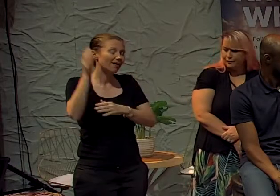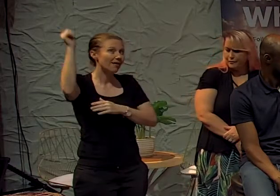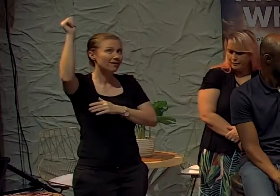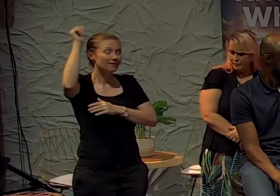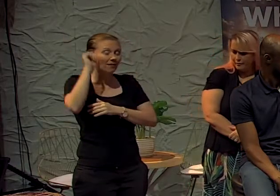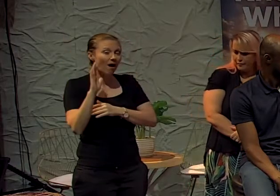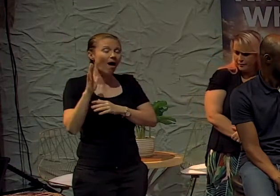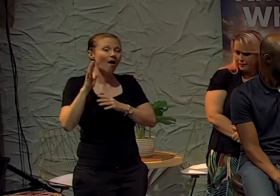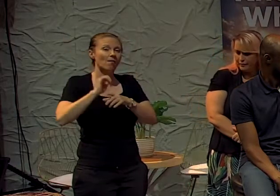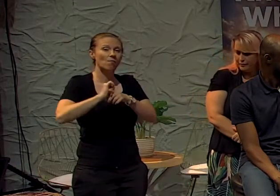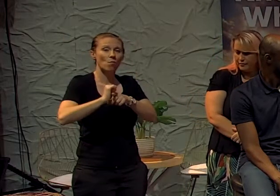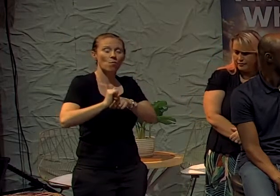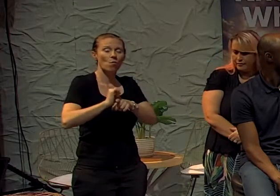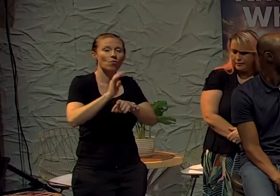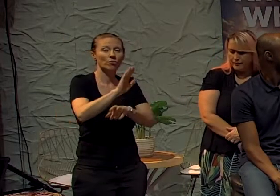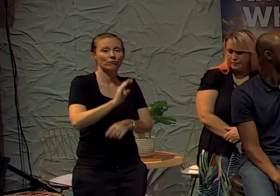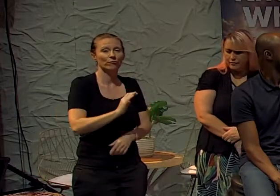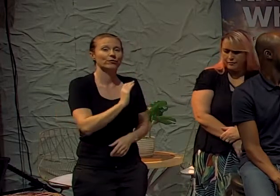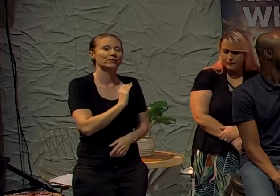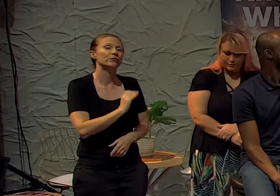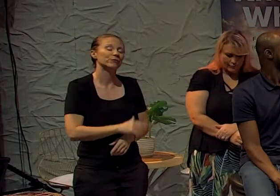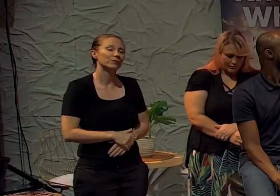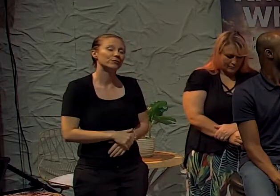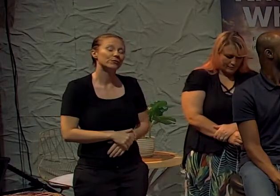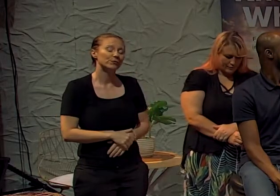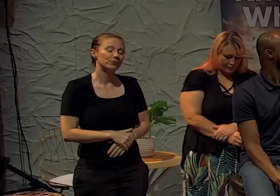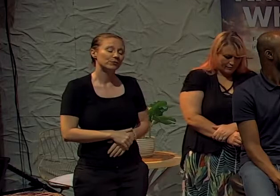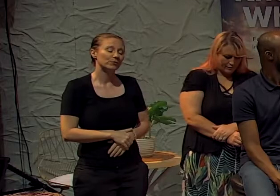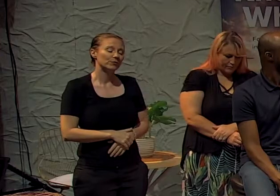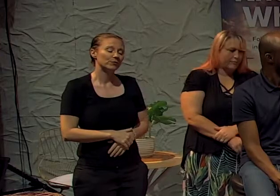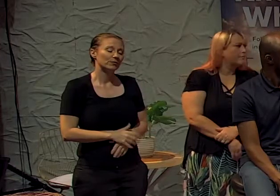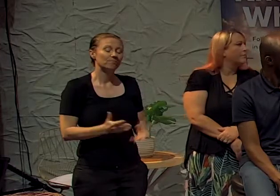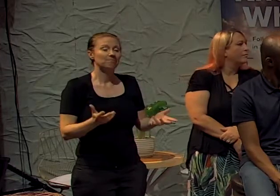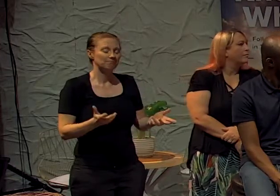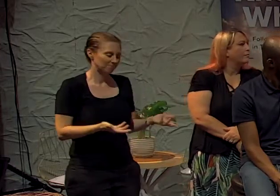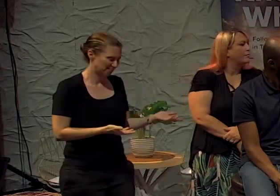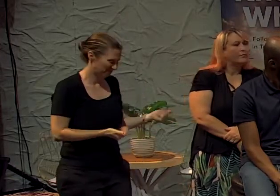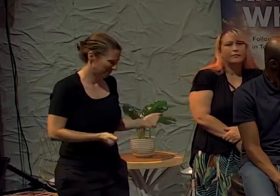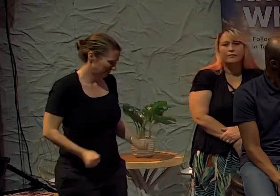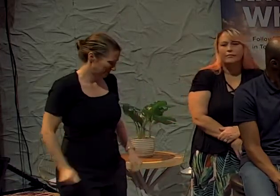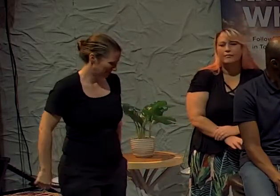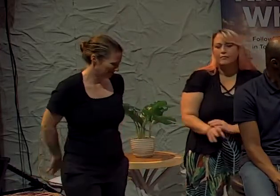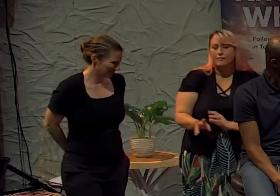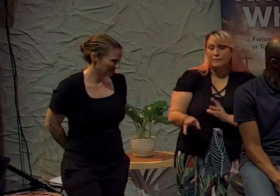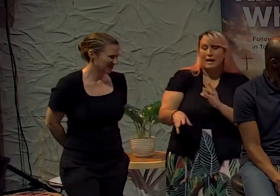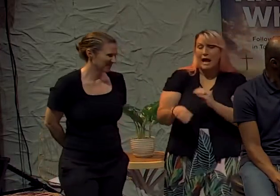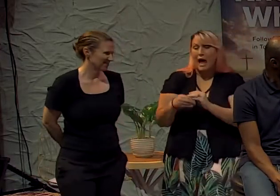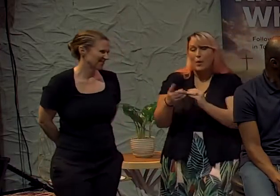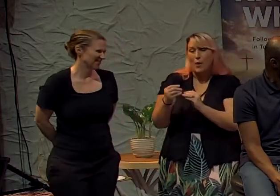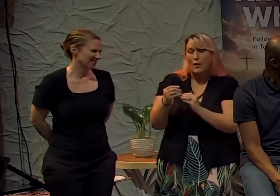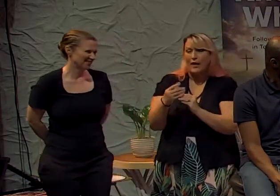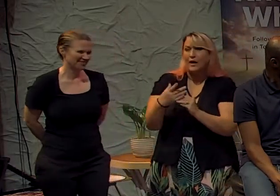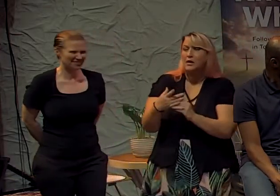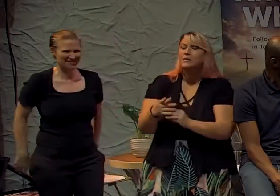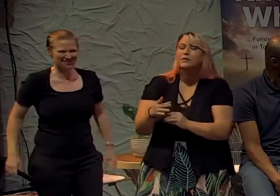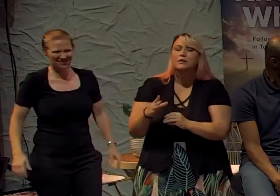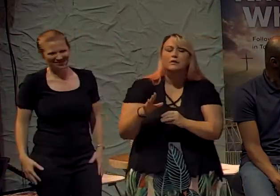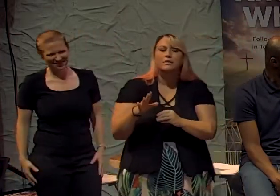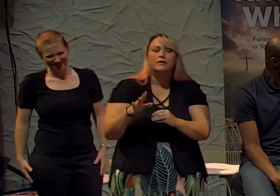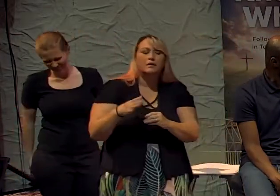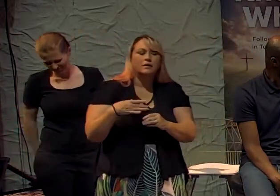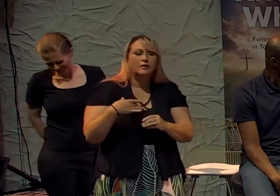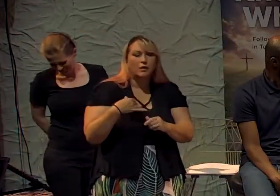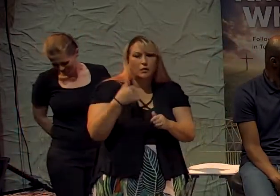the character. And so, yeah. I just want to add one more thing. I'm sorry, I know you weren't done. No, I'm done. What I remember is